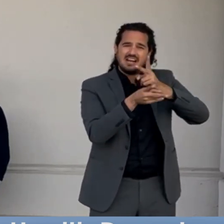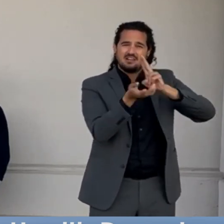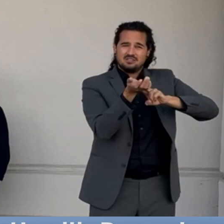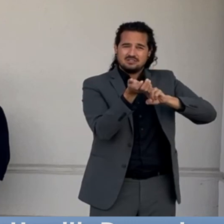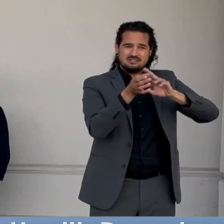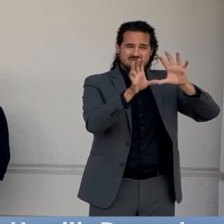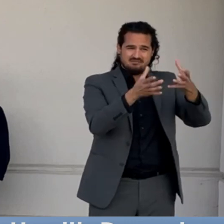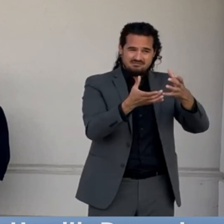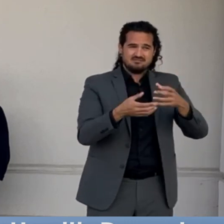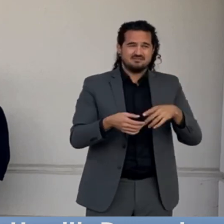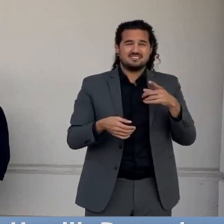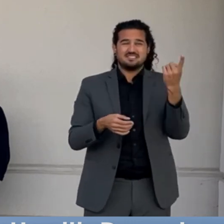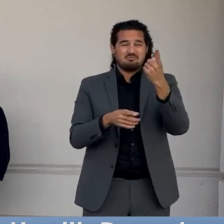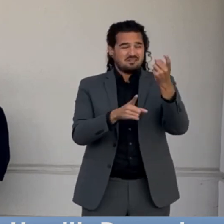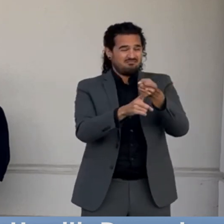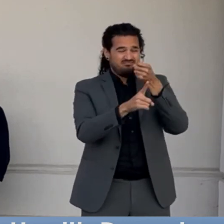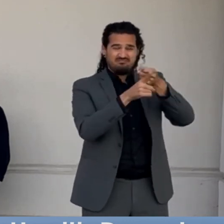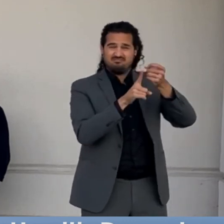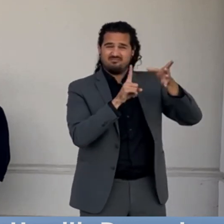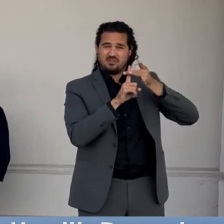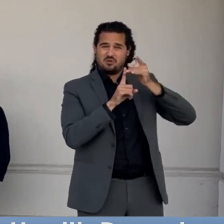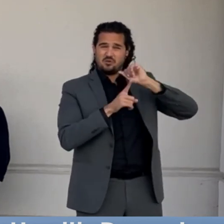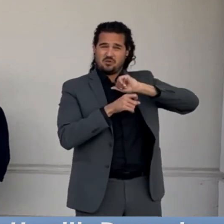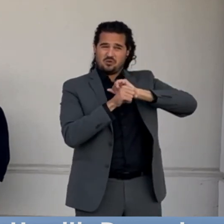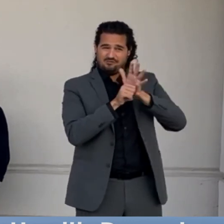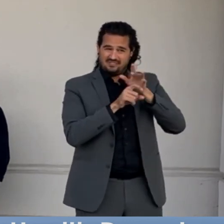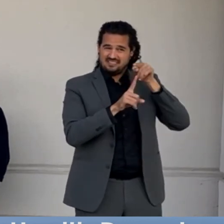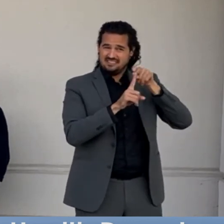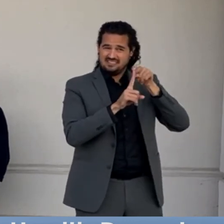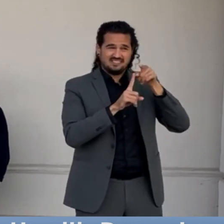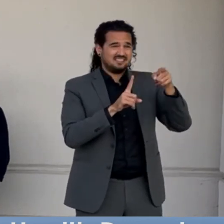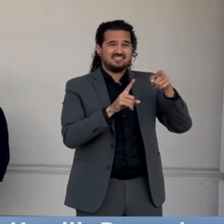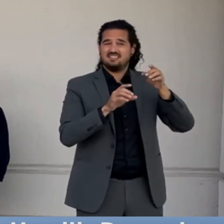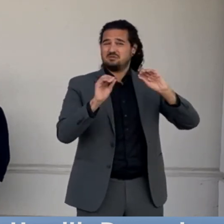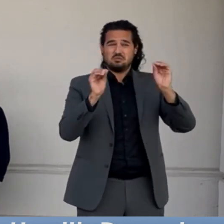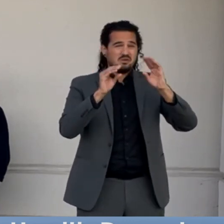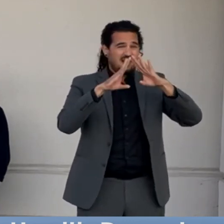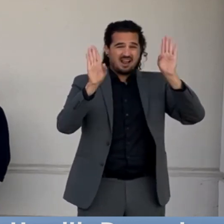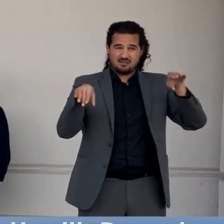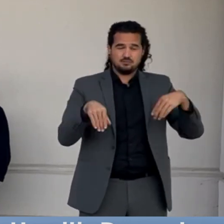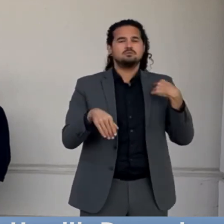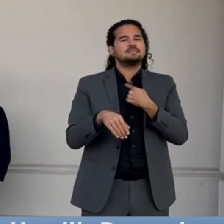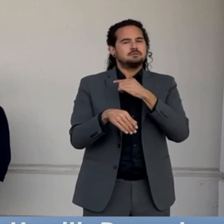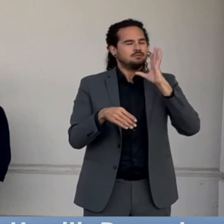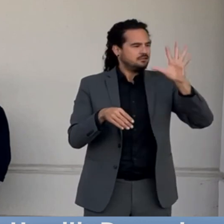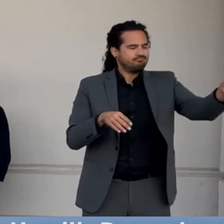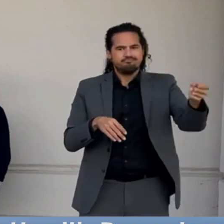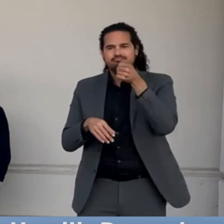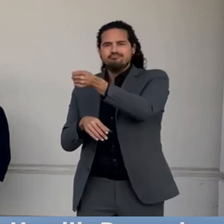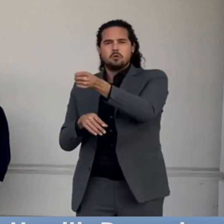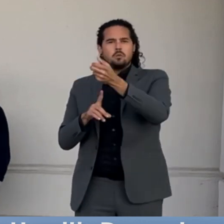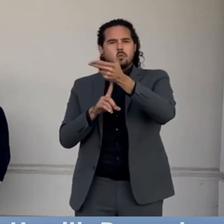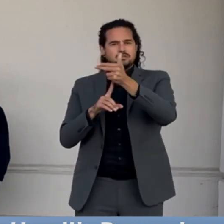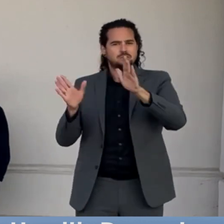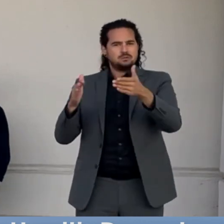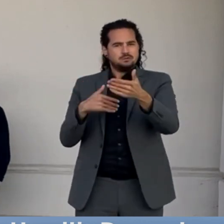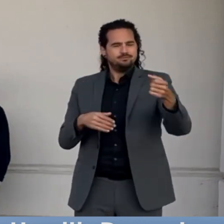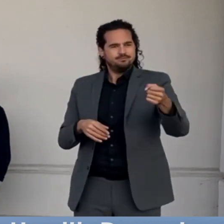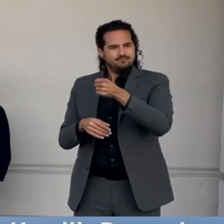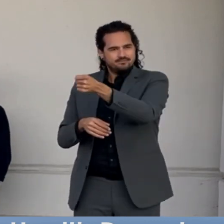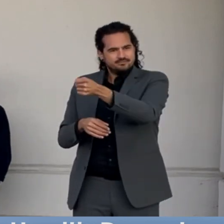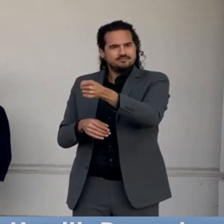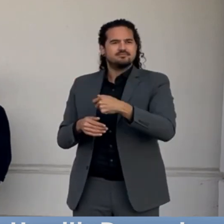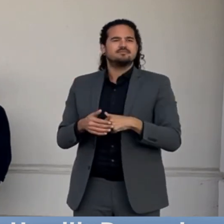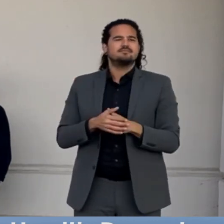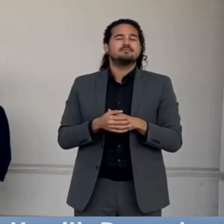housed right now. The next is trying to spread people out who are in our shelters, both by using those hotel spaces and